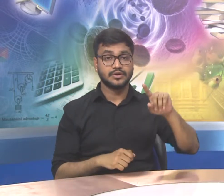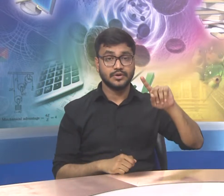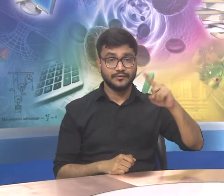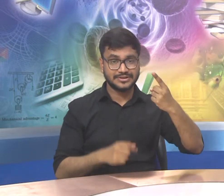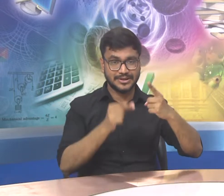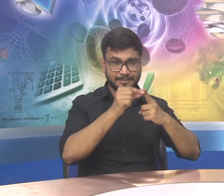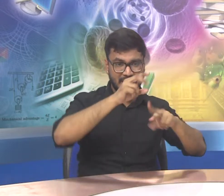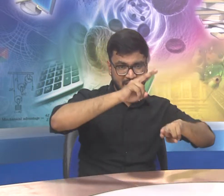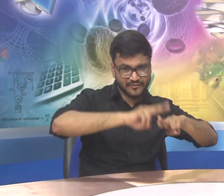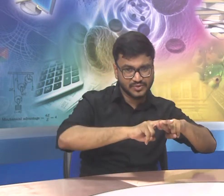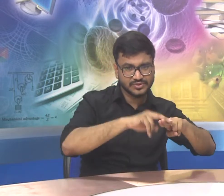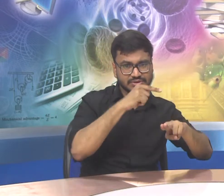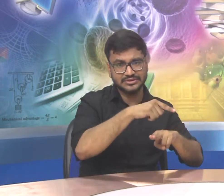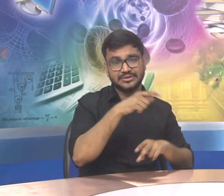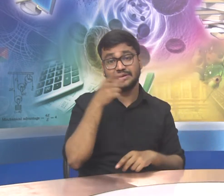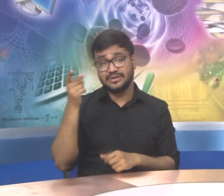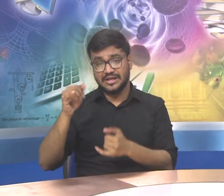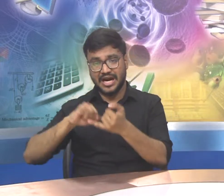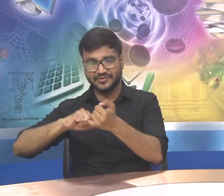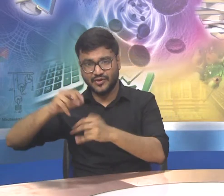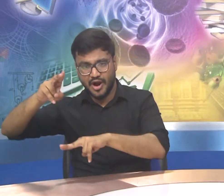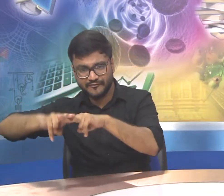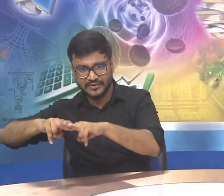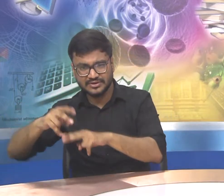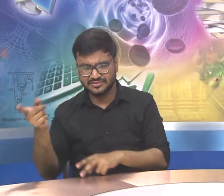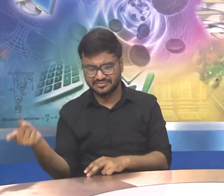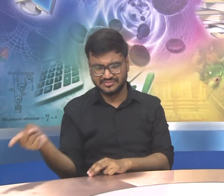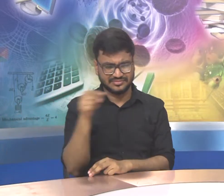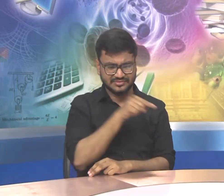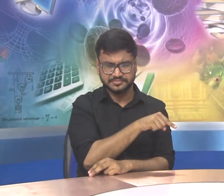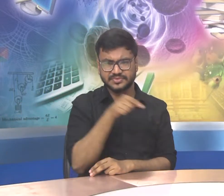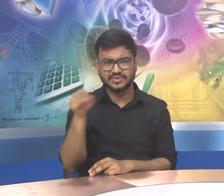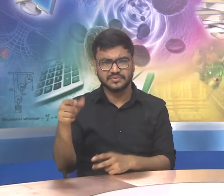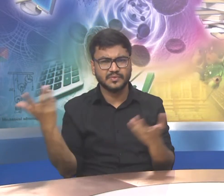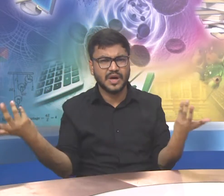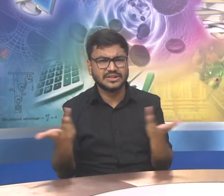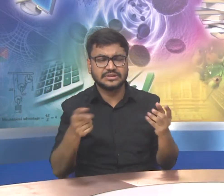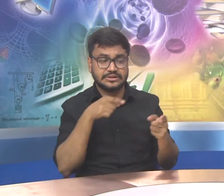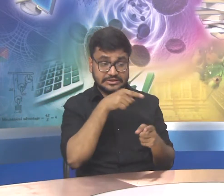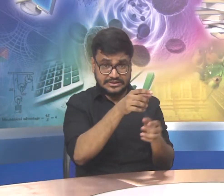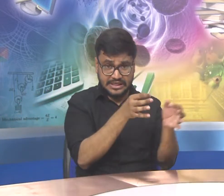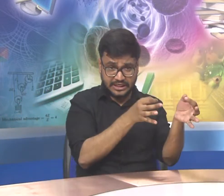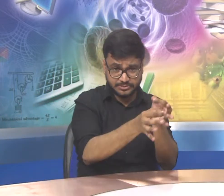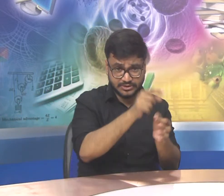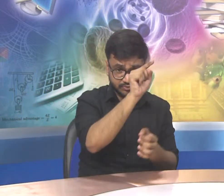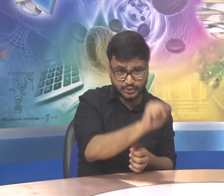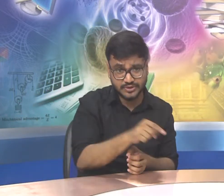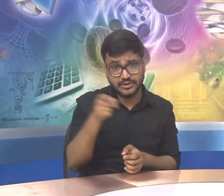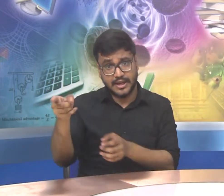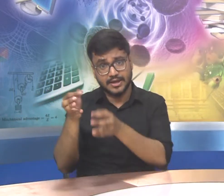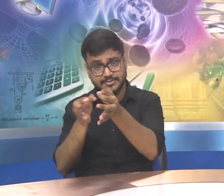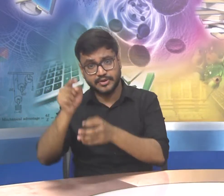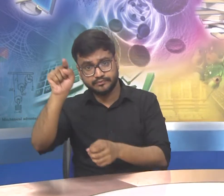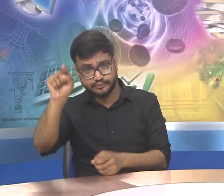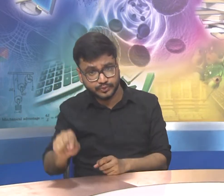Next is functions of commercial banks. It has two types, which is